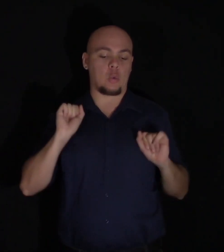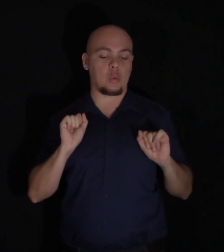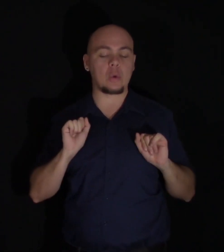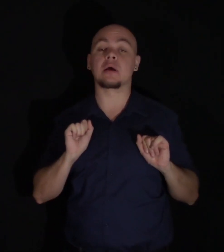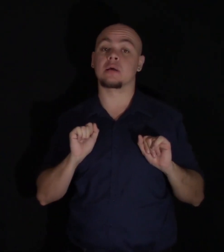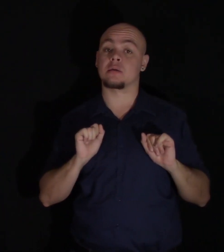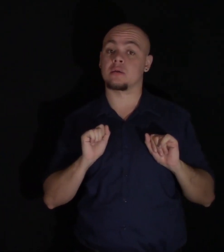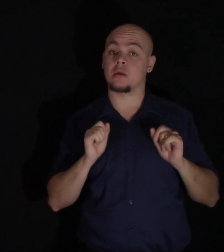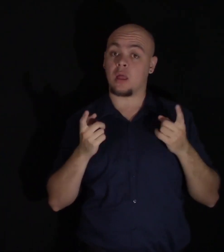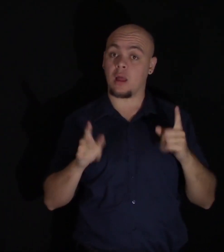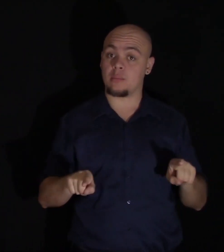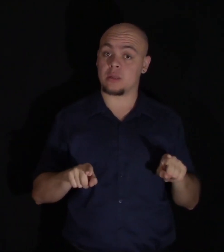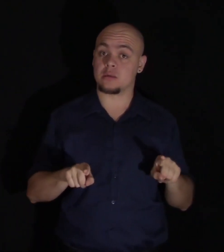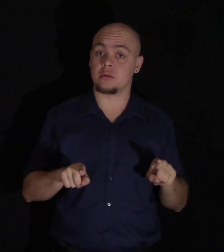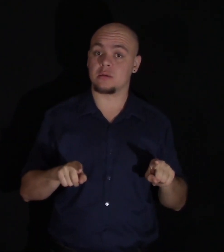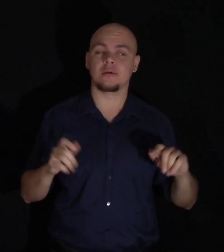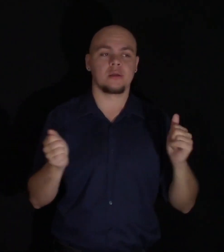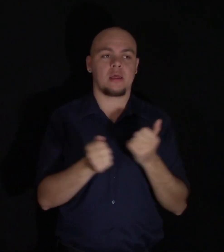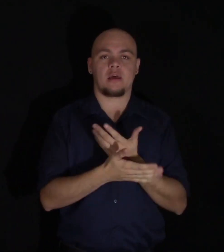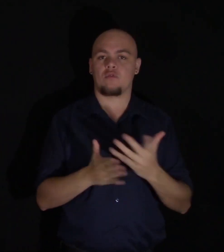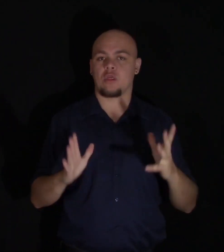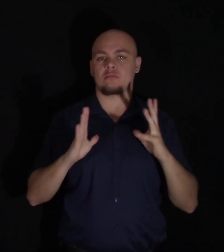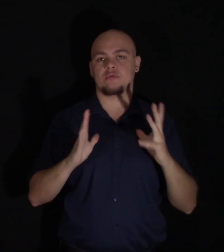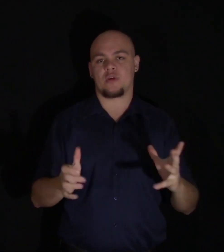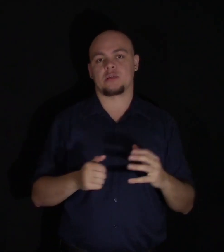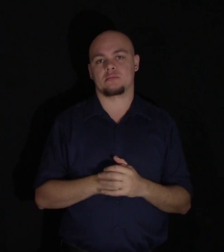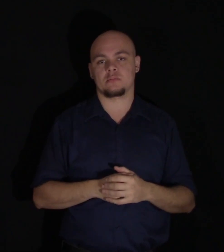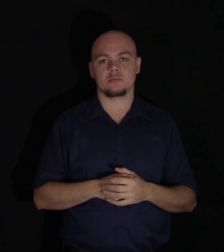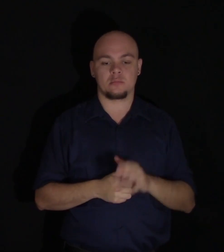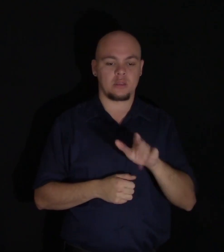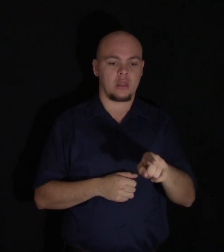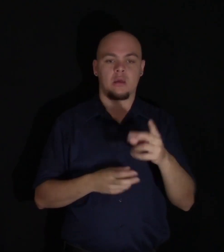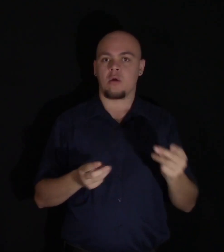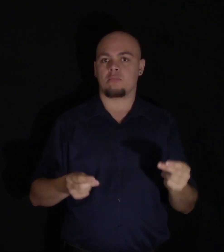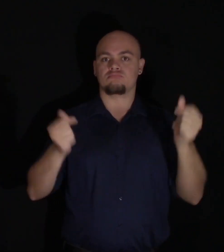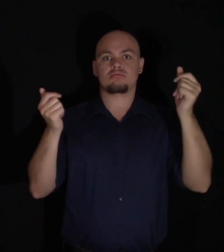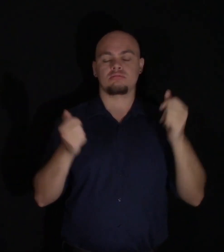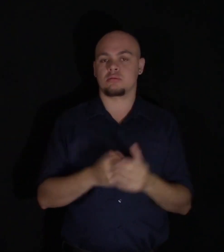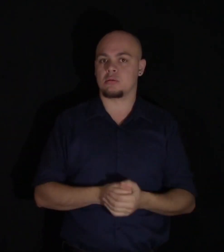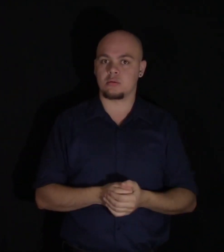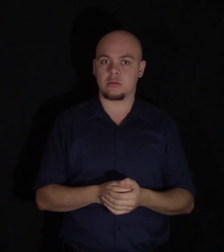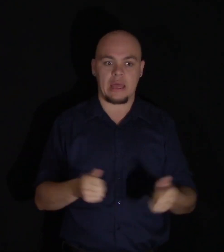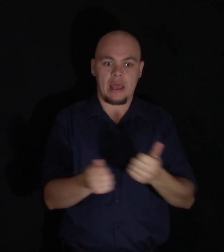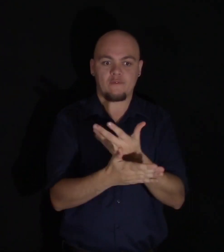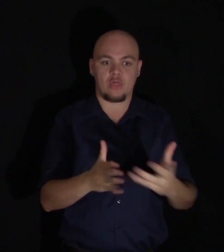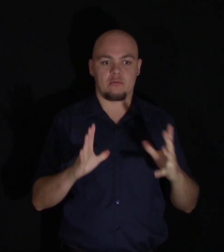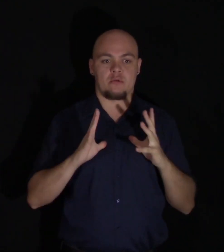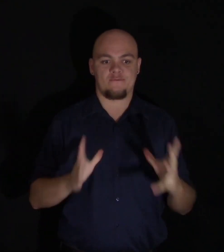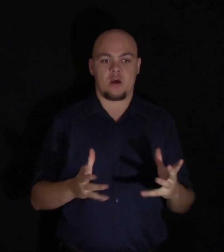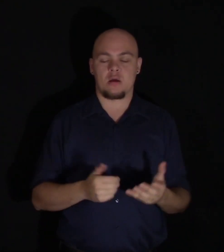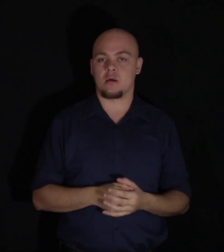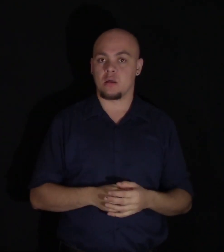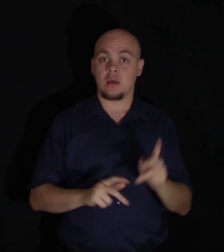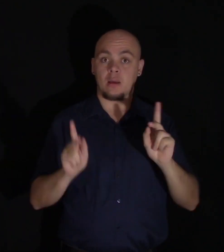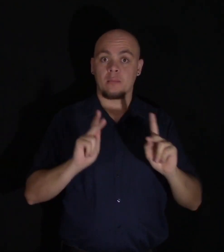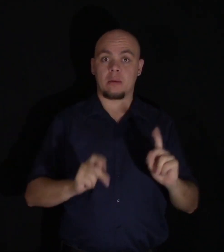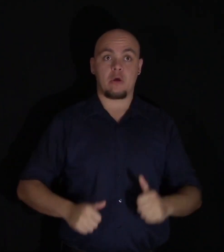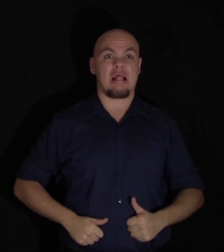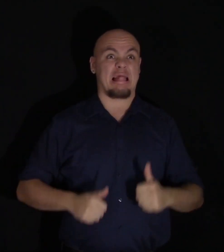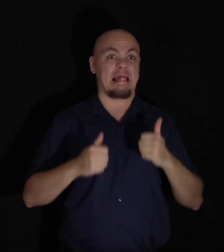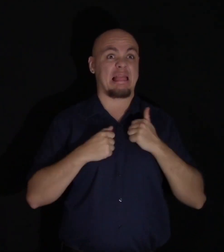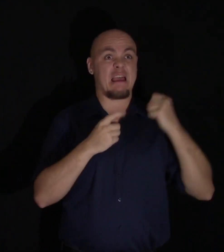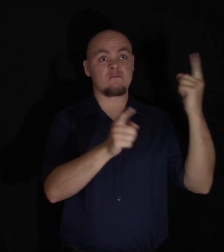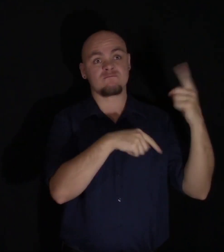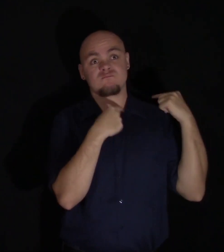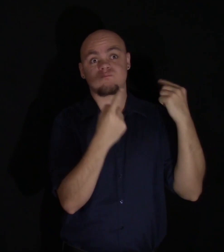snake, everything was fine. They were cured. In fact, everything was better than fine. These people who had lifelong fears